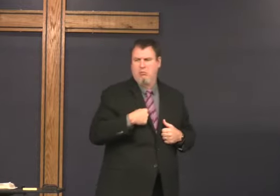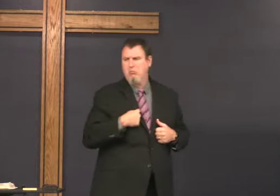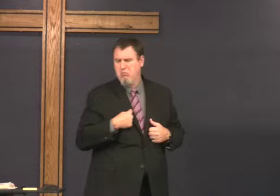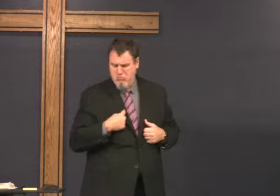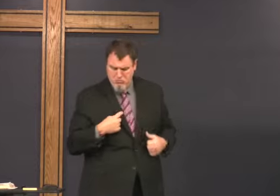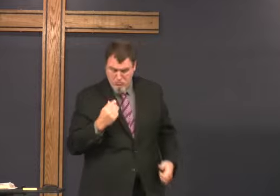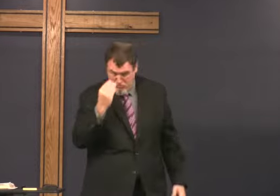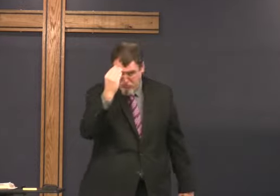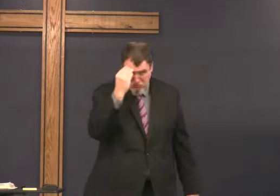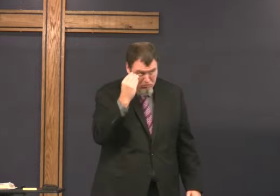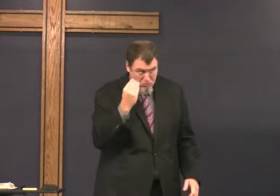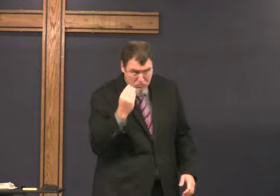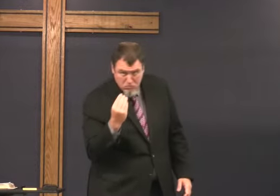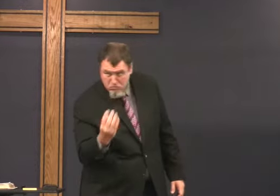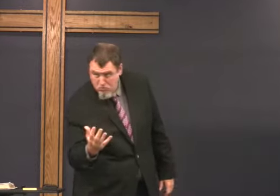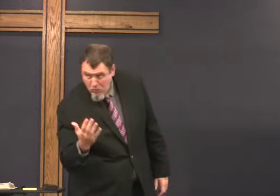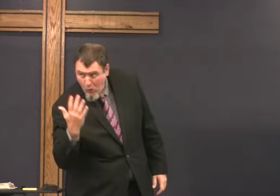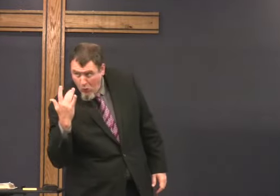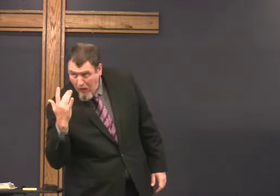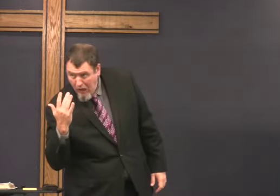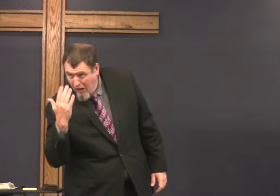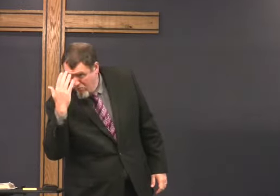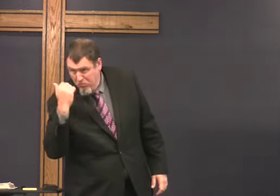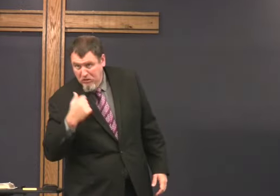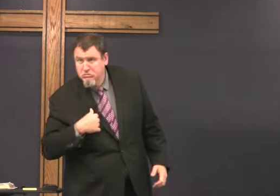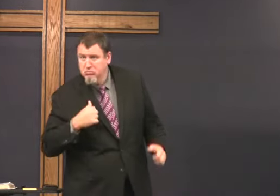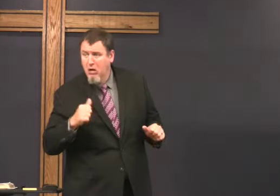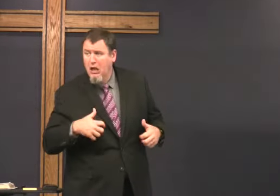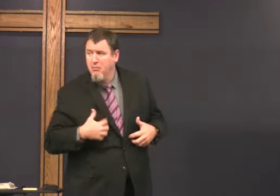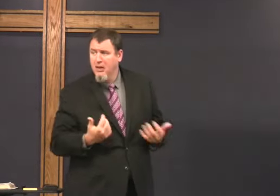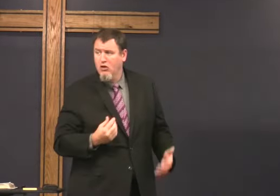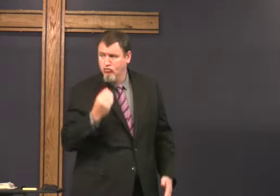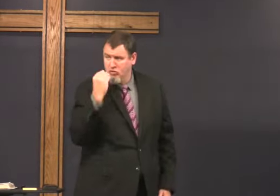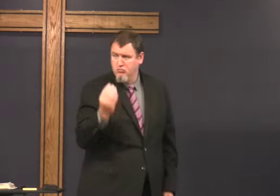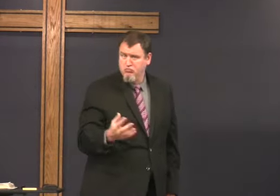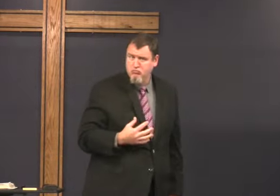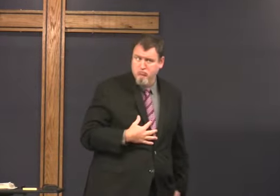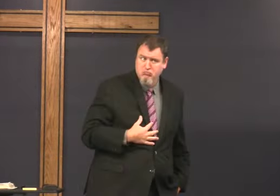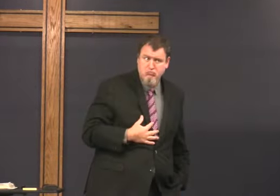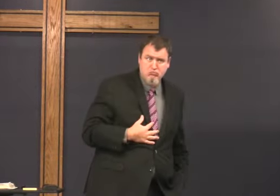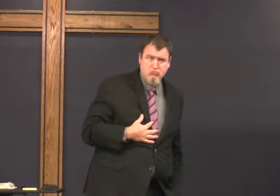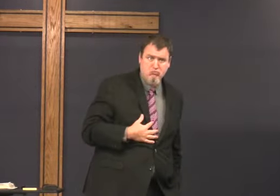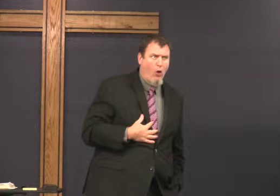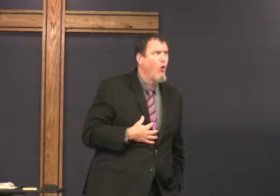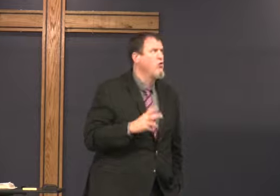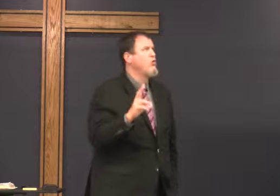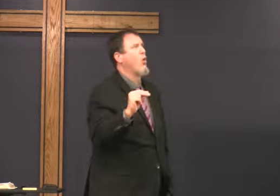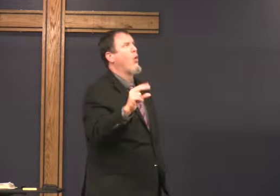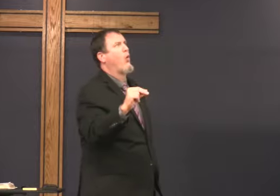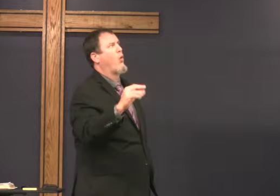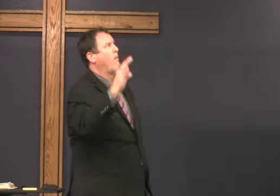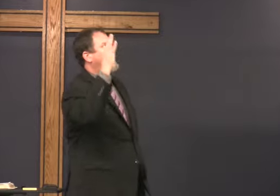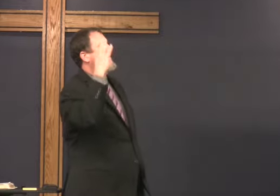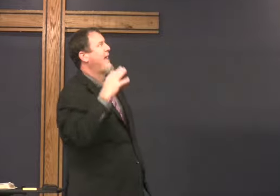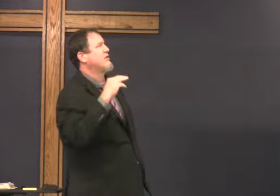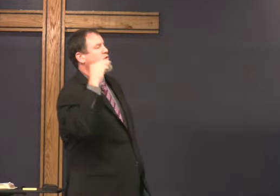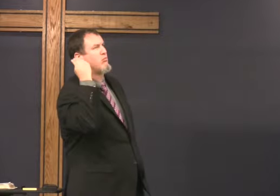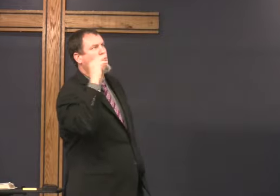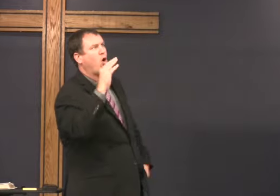And that's a challenge for me. I'll let you know. I can be angry. I'll let you know that. Me, myself.